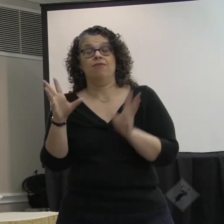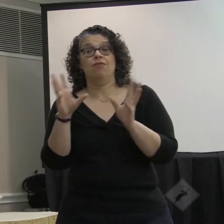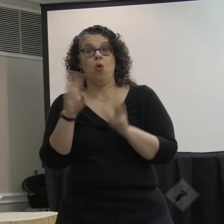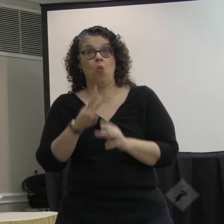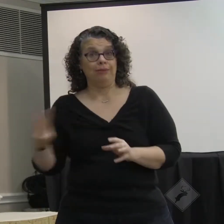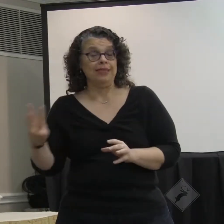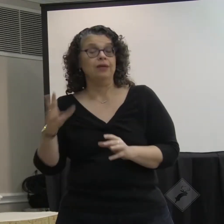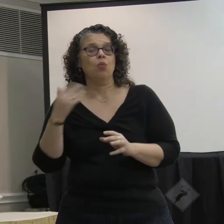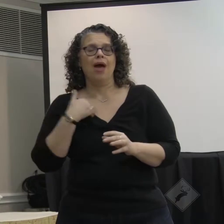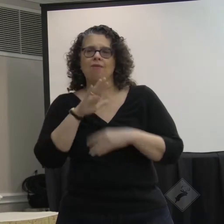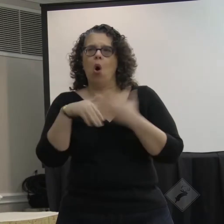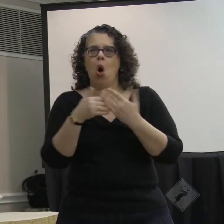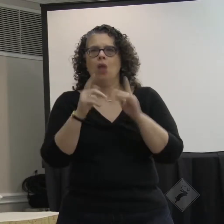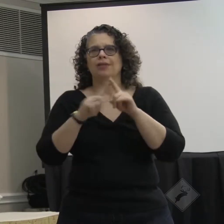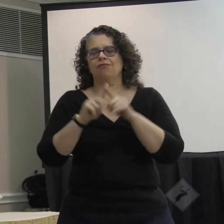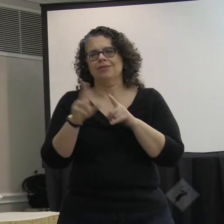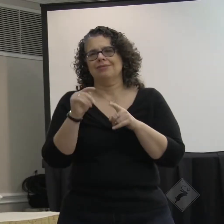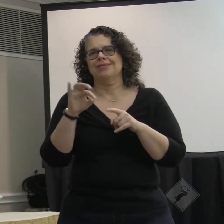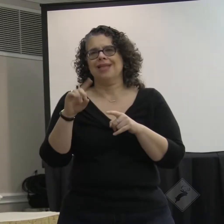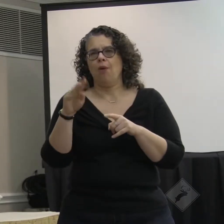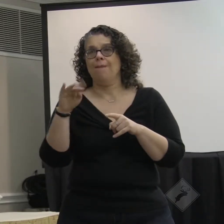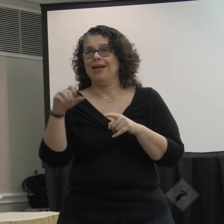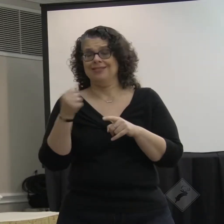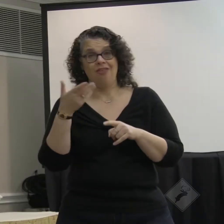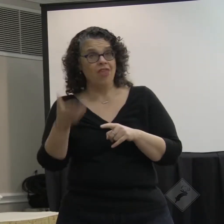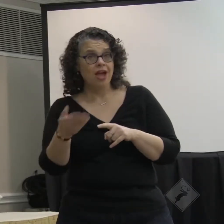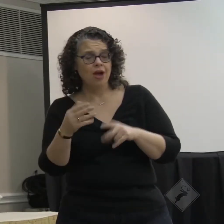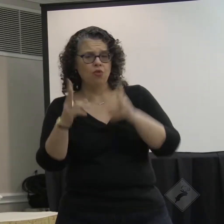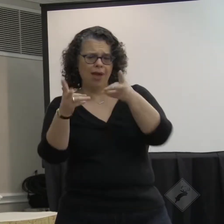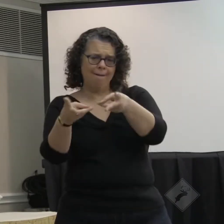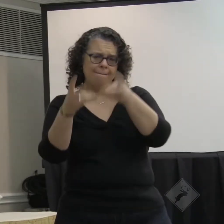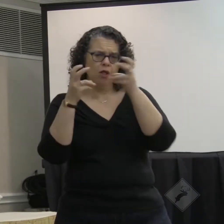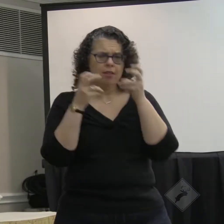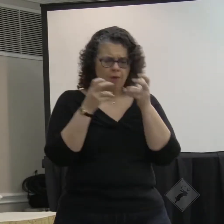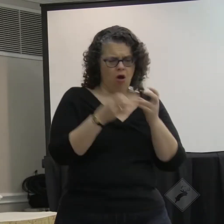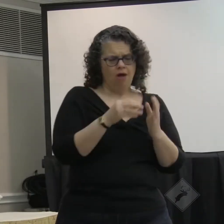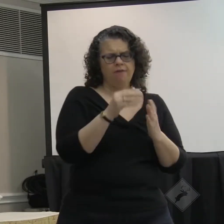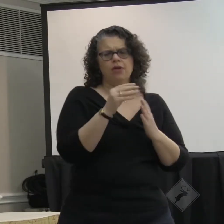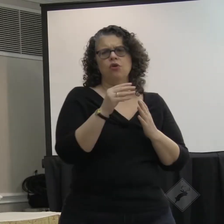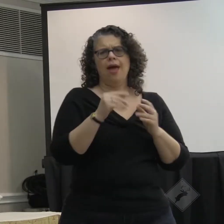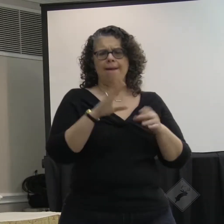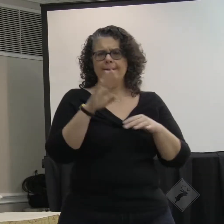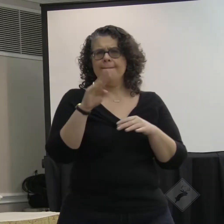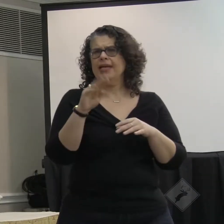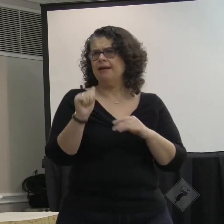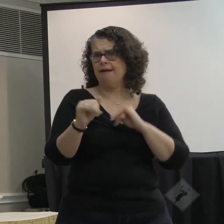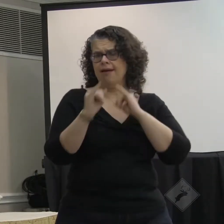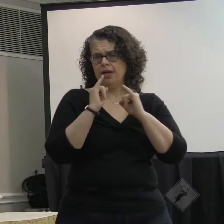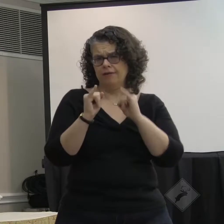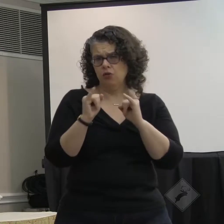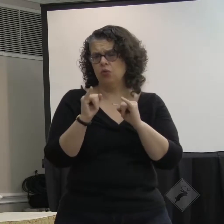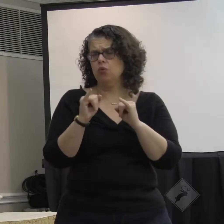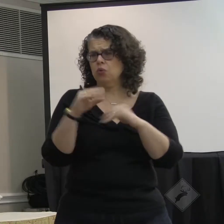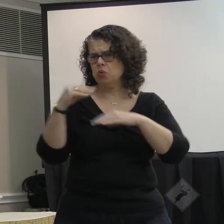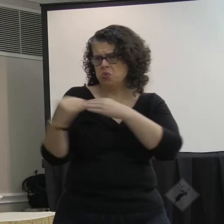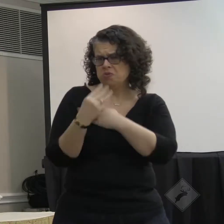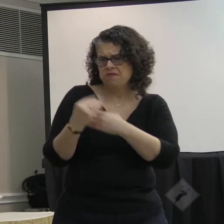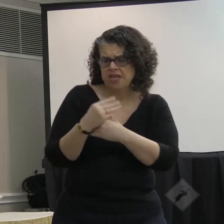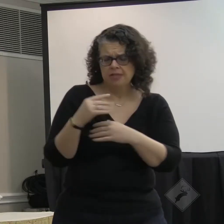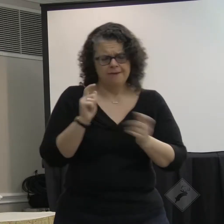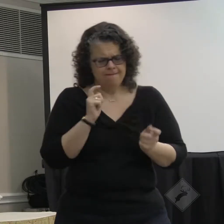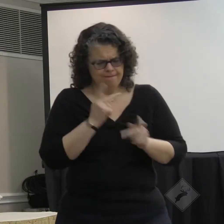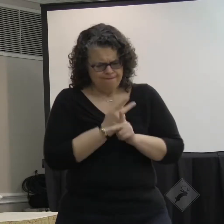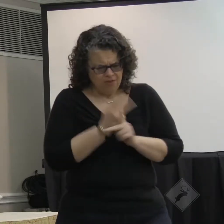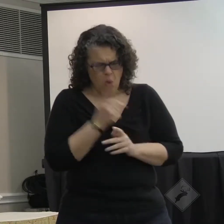sound bites on there. You can actually pull the sound bites, you can pull the media interview tips, and you can craft what you need for yourself.